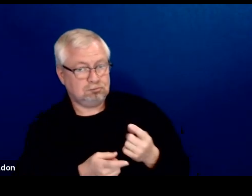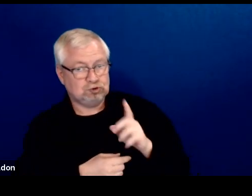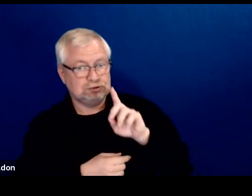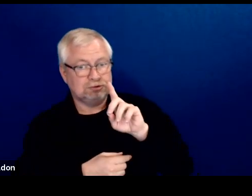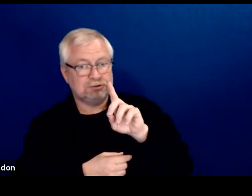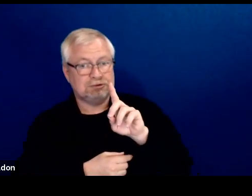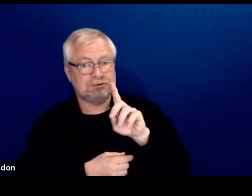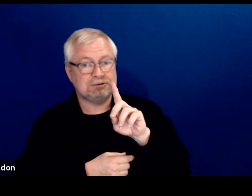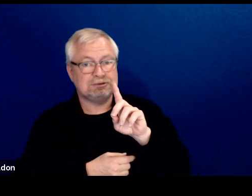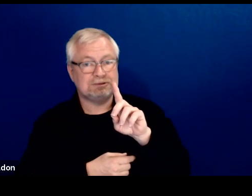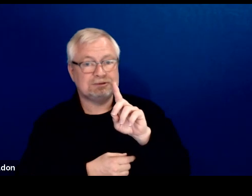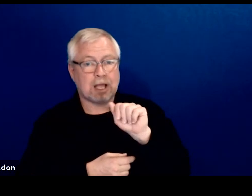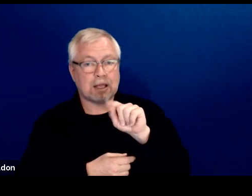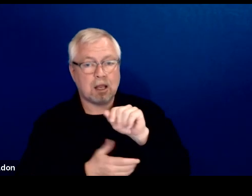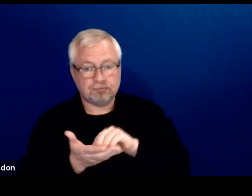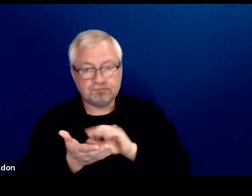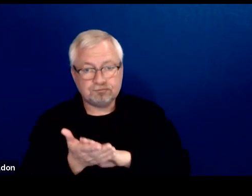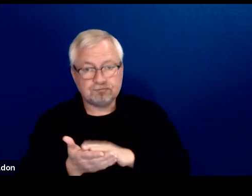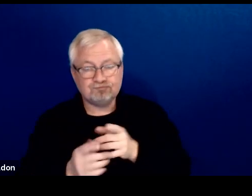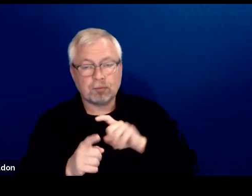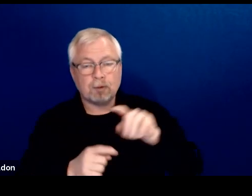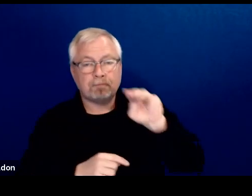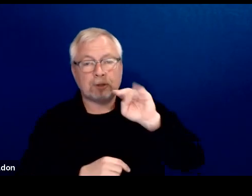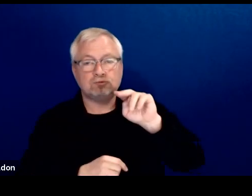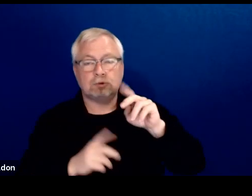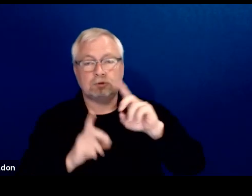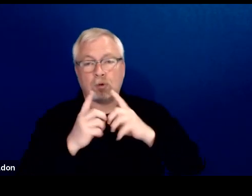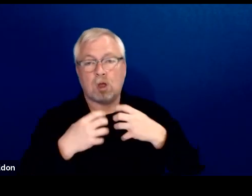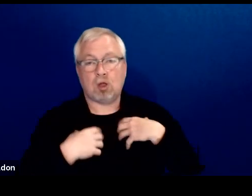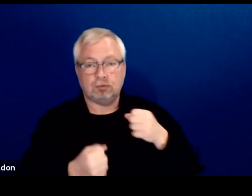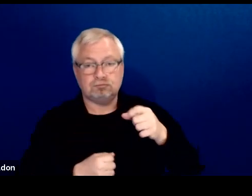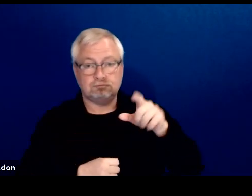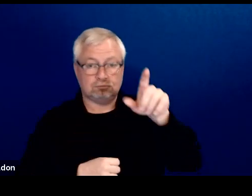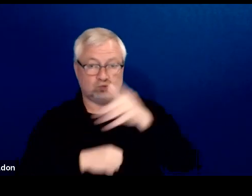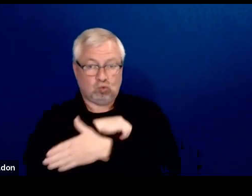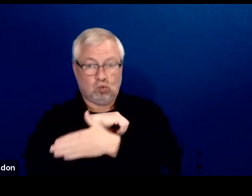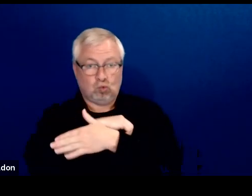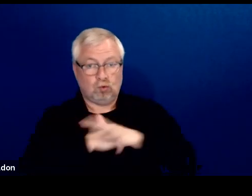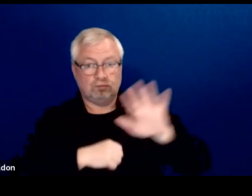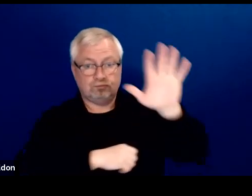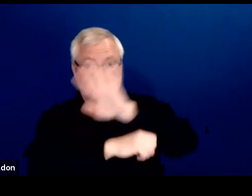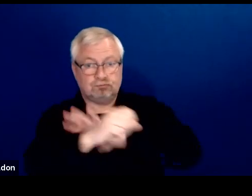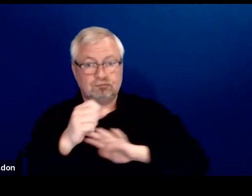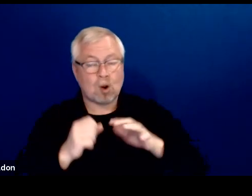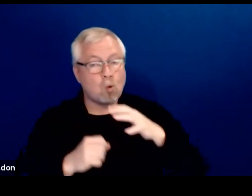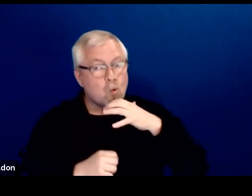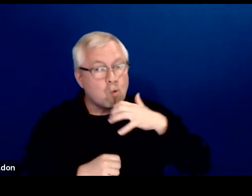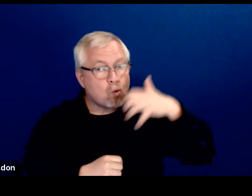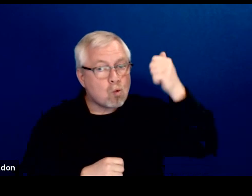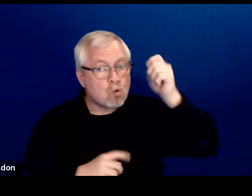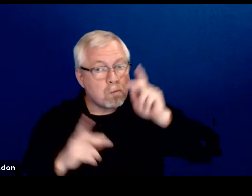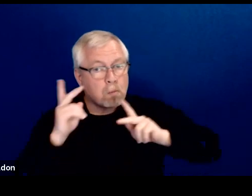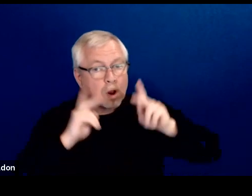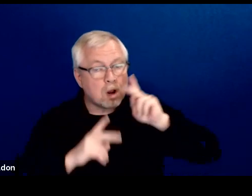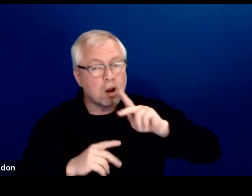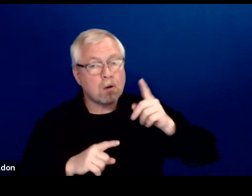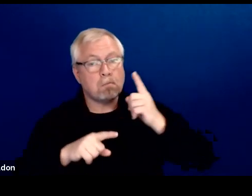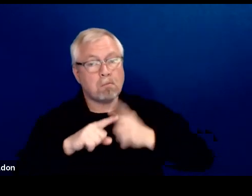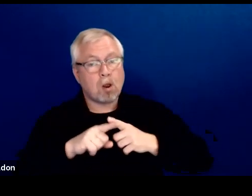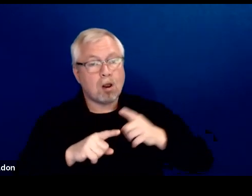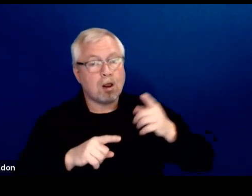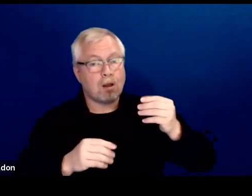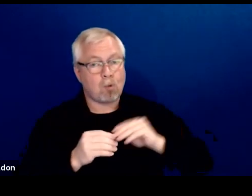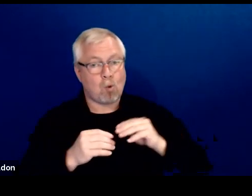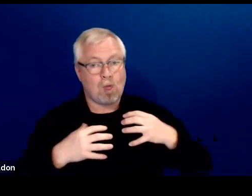rural Minnesotans are, on average, older and also have more underlying health conditions than the state population as a whole, which means